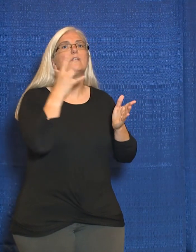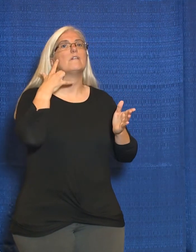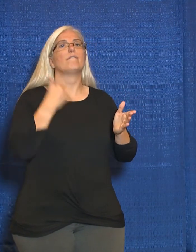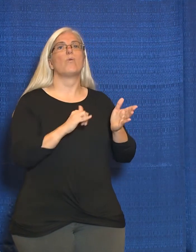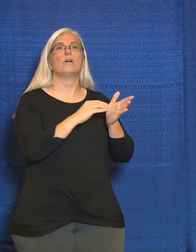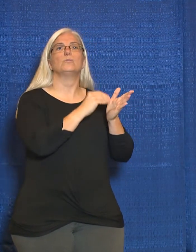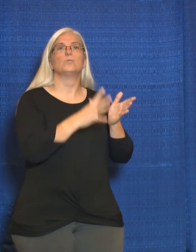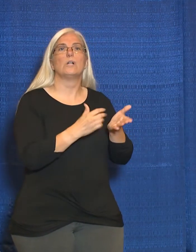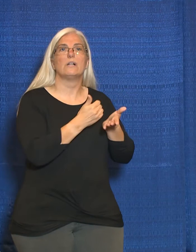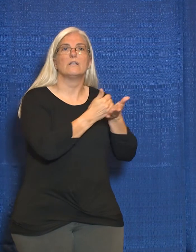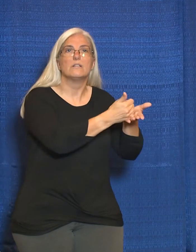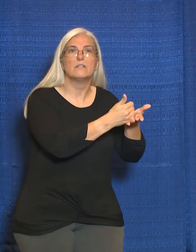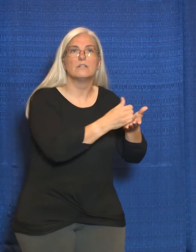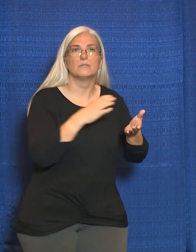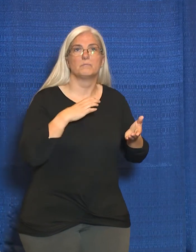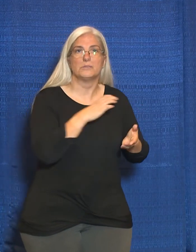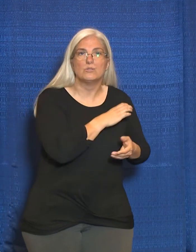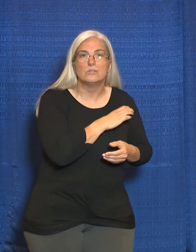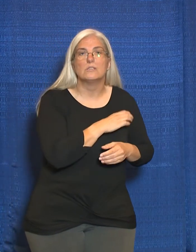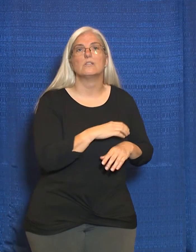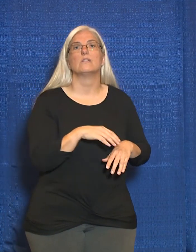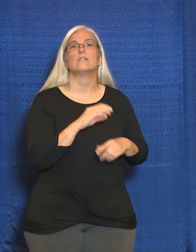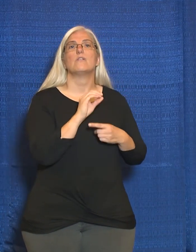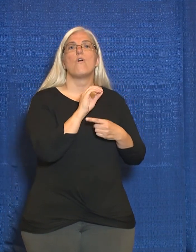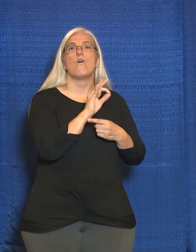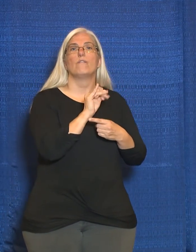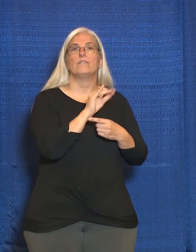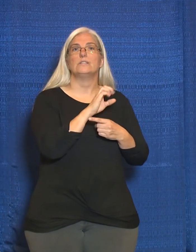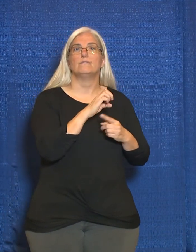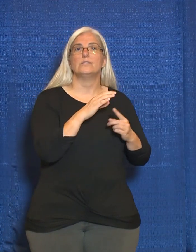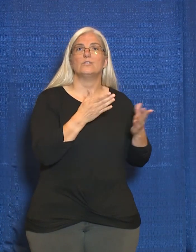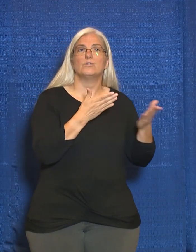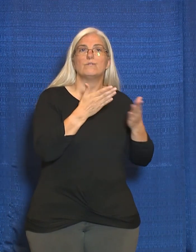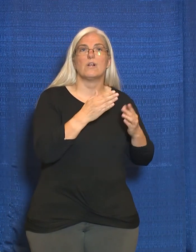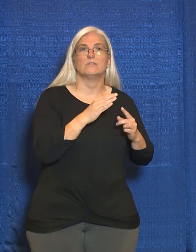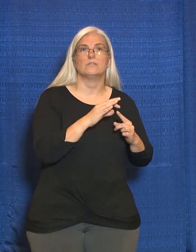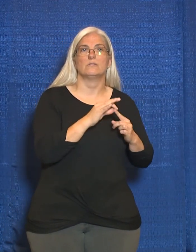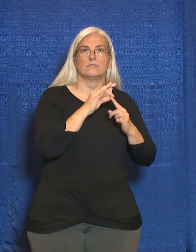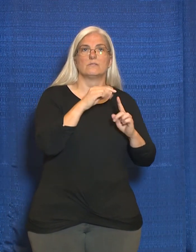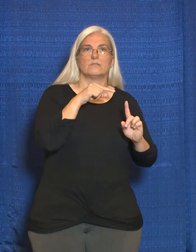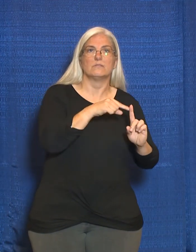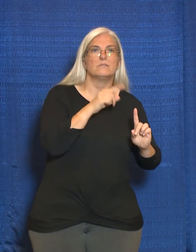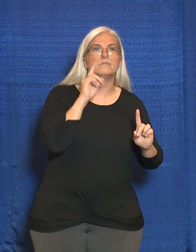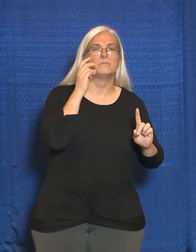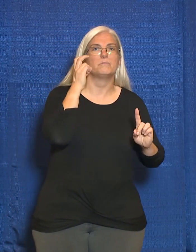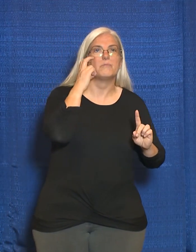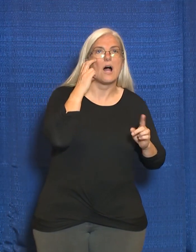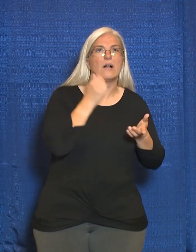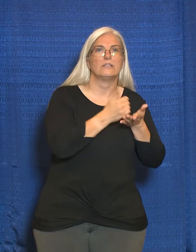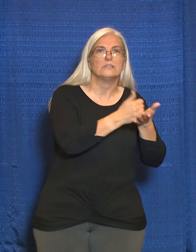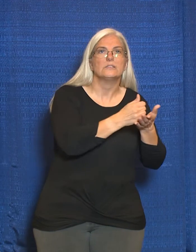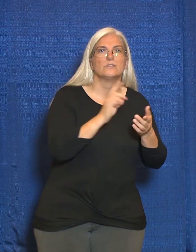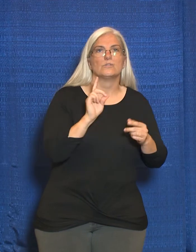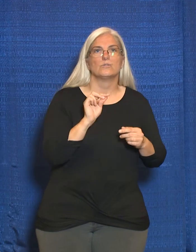Commission, and the Office of Services to the Blind Assistance Dog Special Allowance Program.